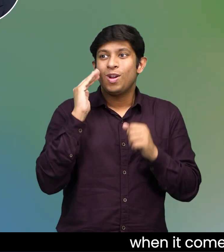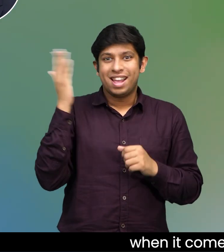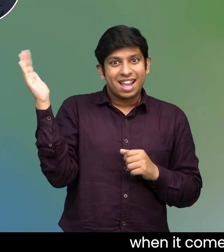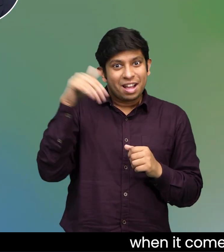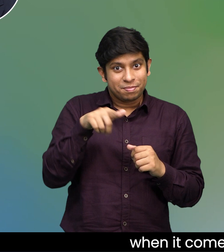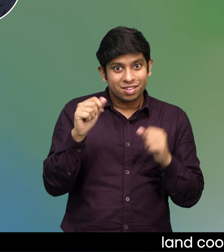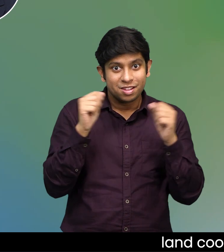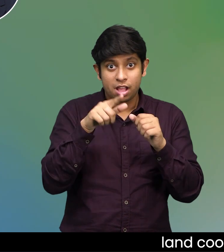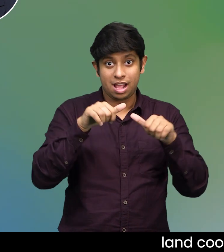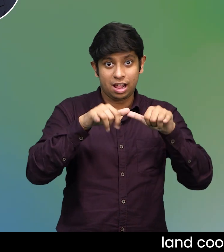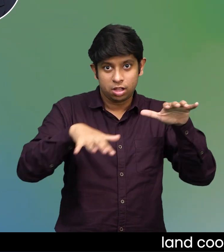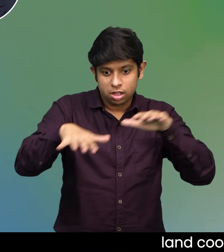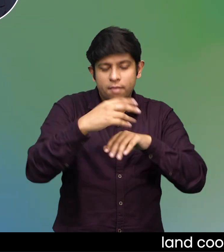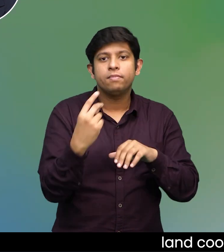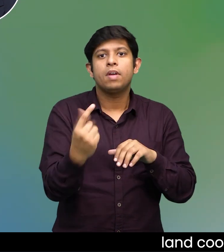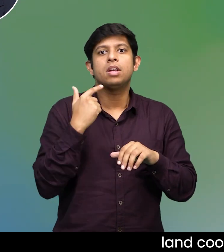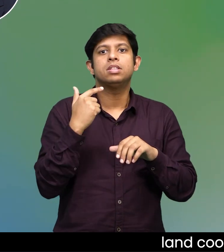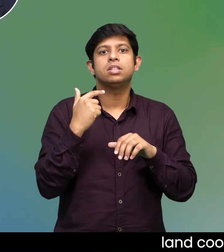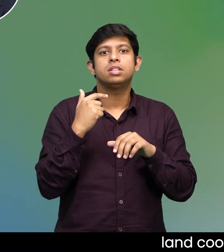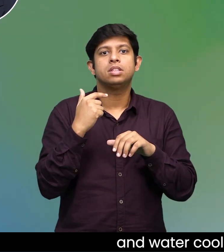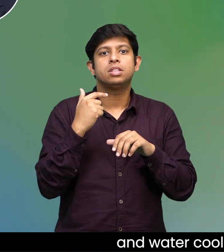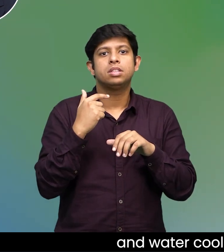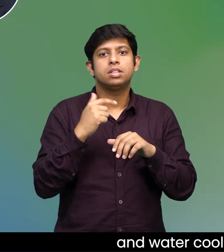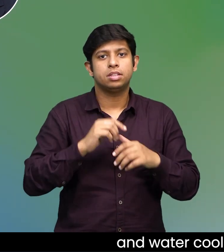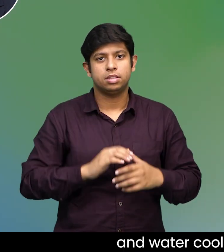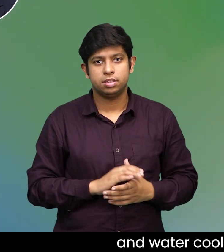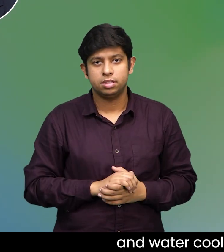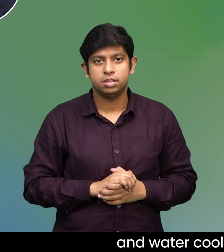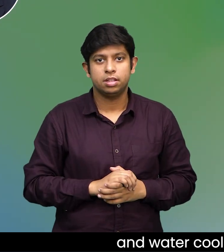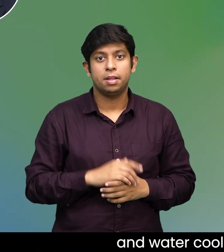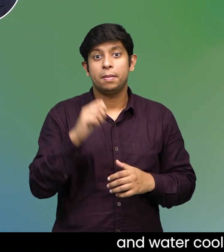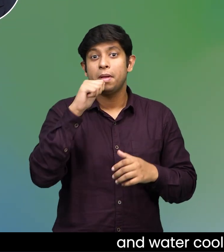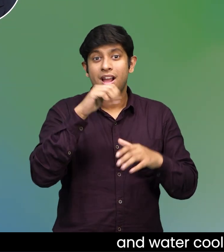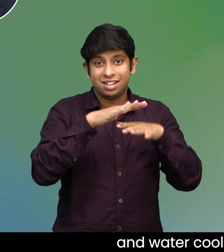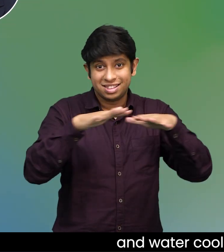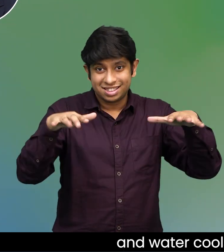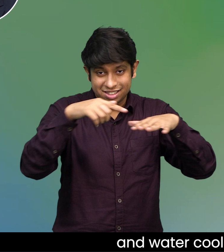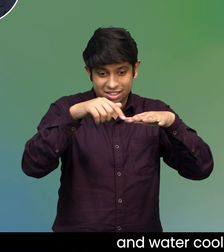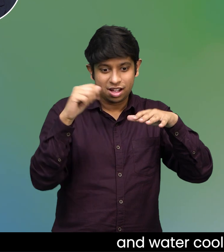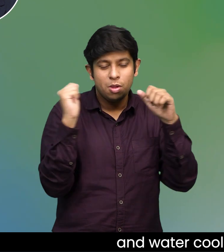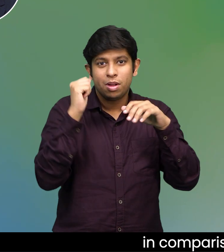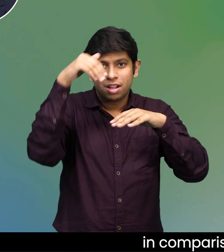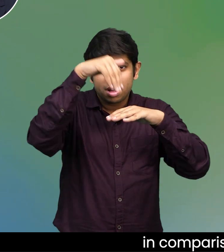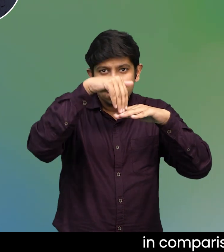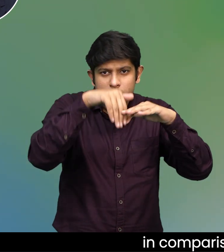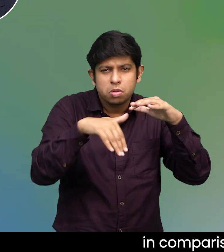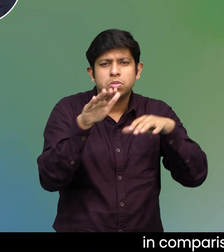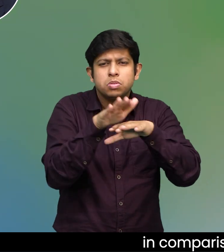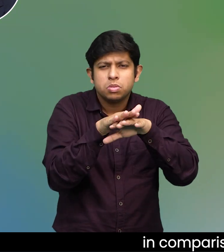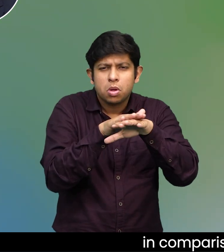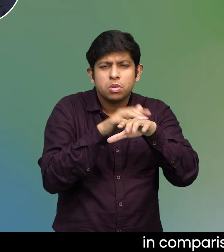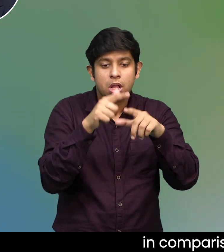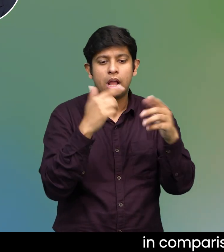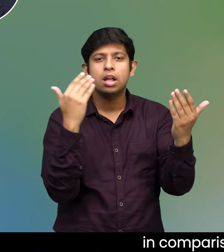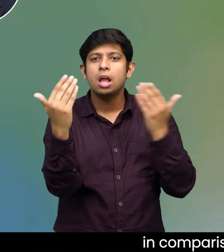cooling, land cools faster and water cools down slower in comparison